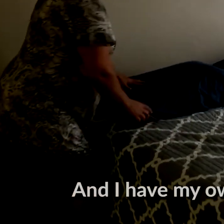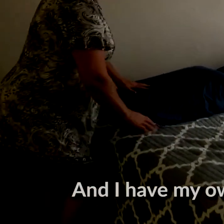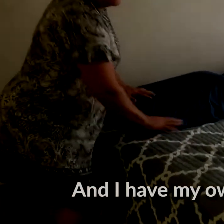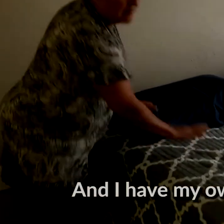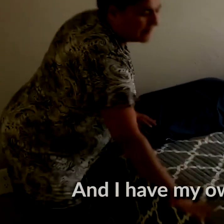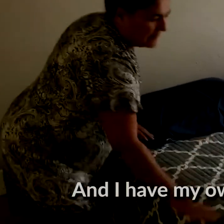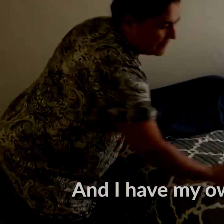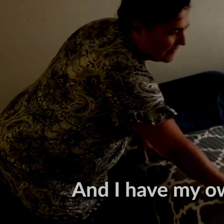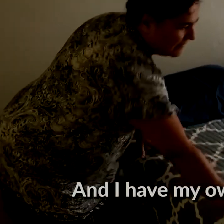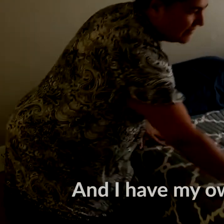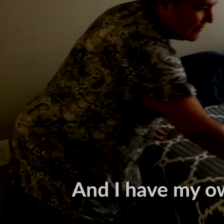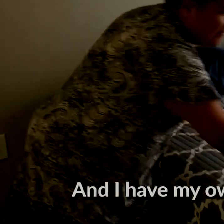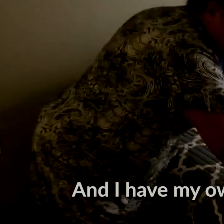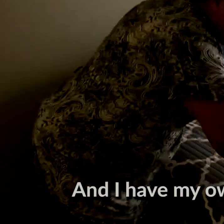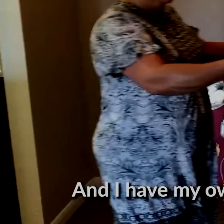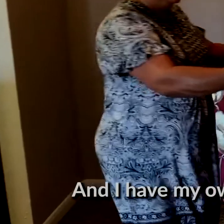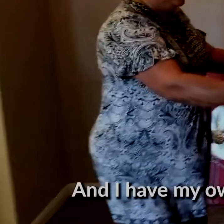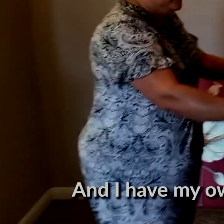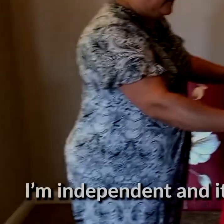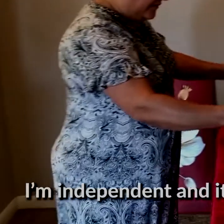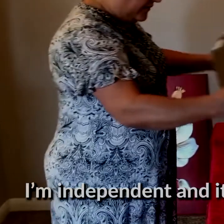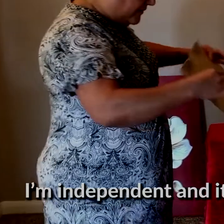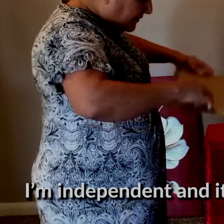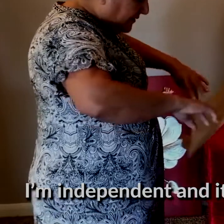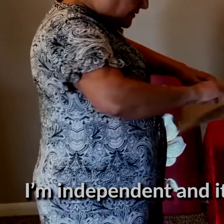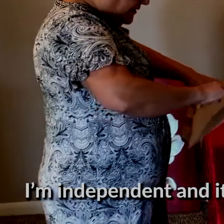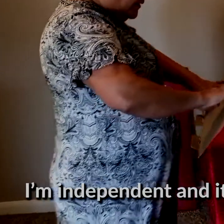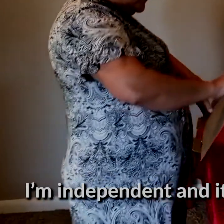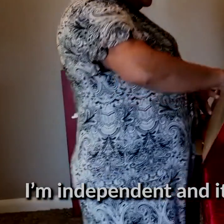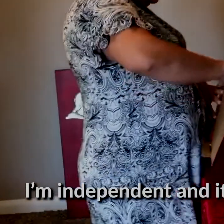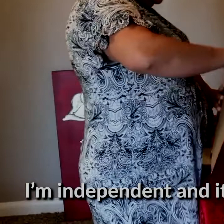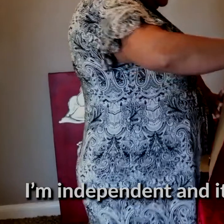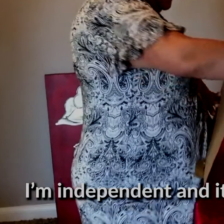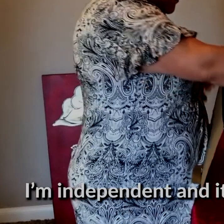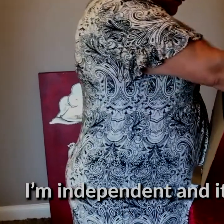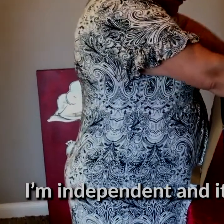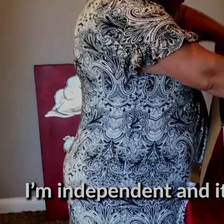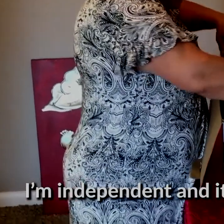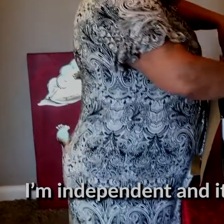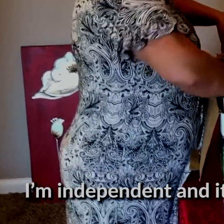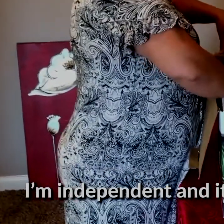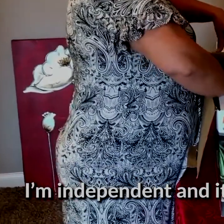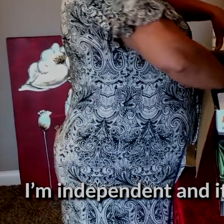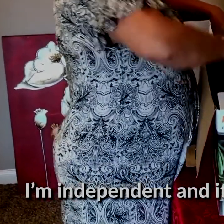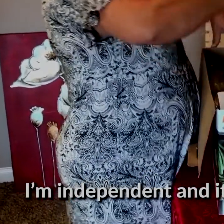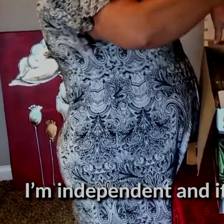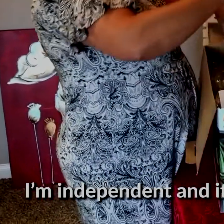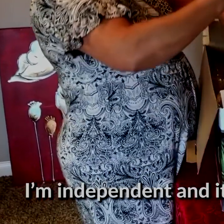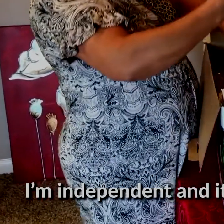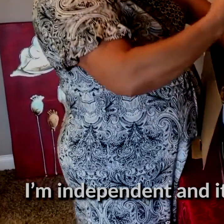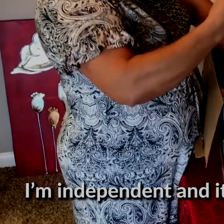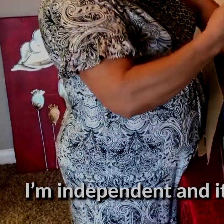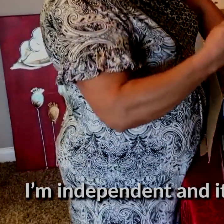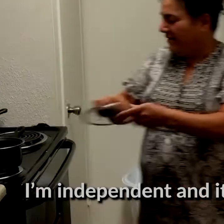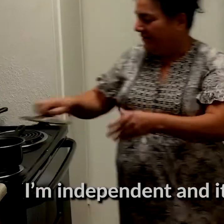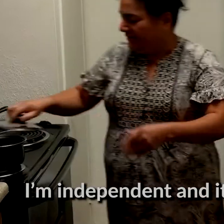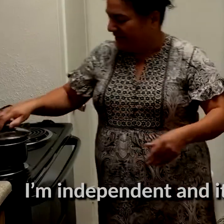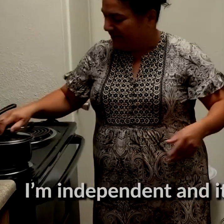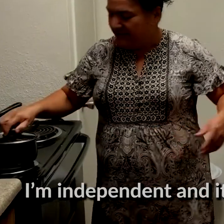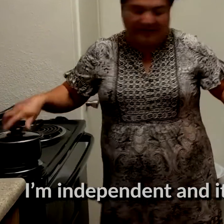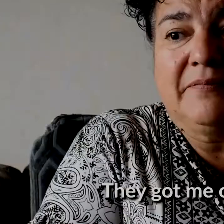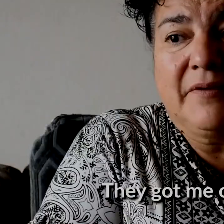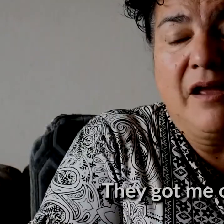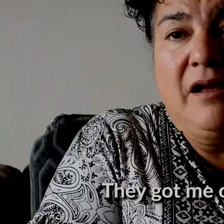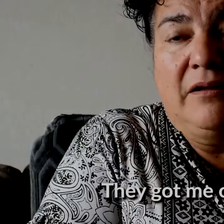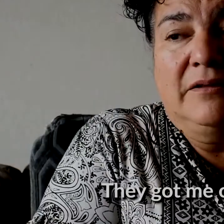I have my own apartment. I'm independent, and it feels so